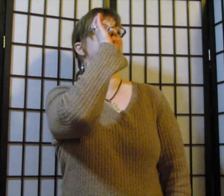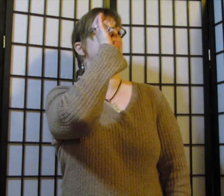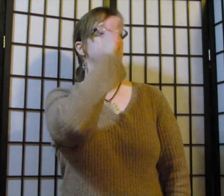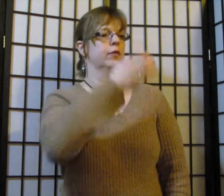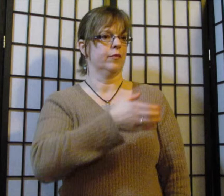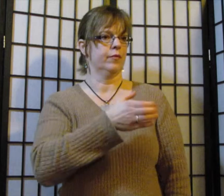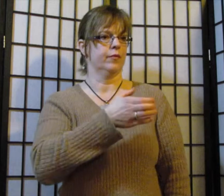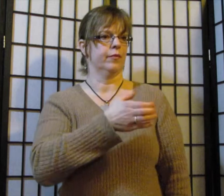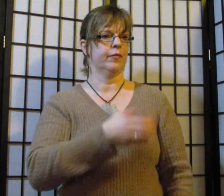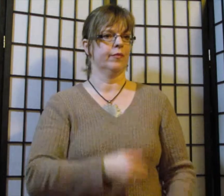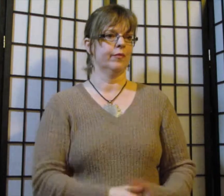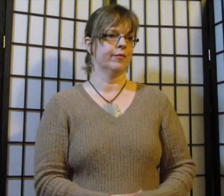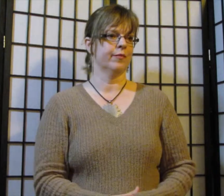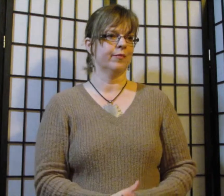Drink.